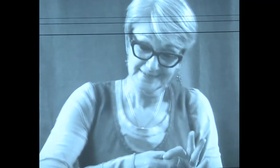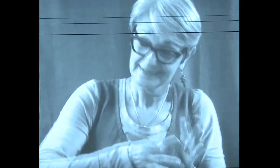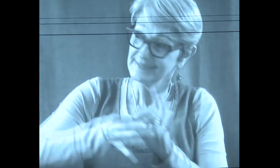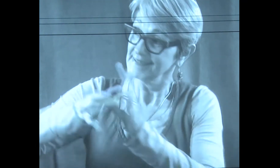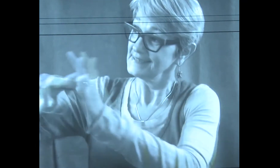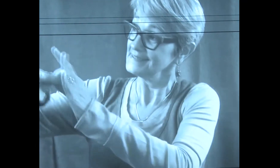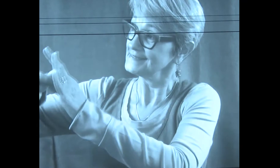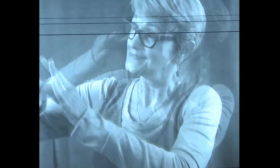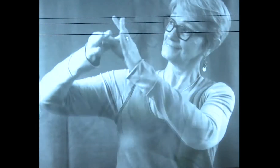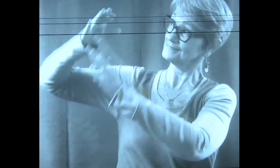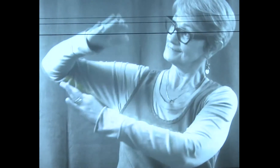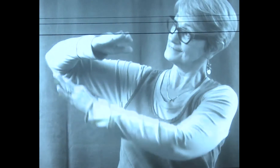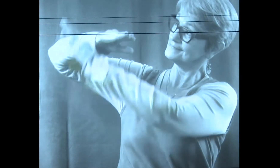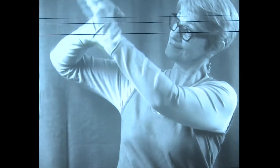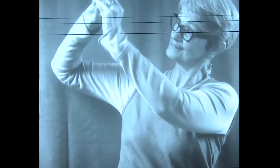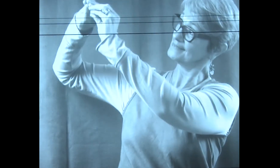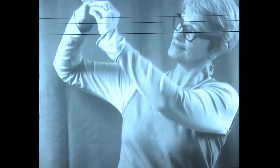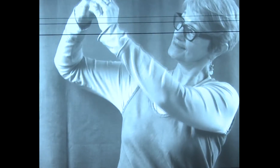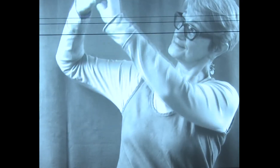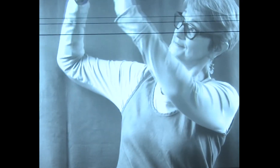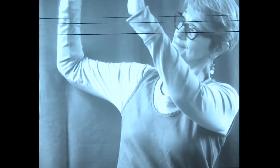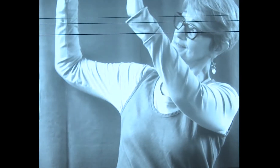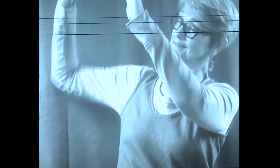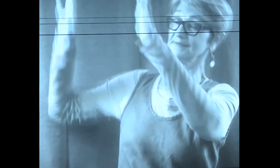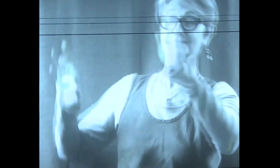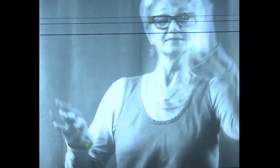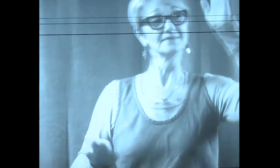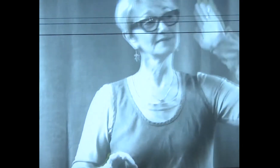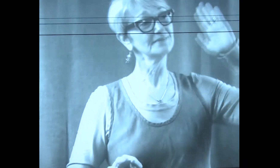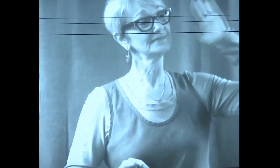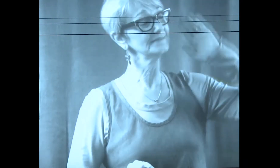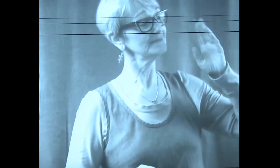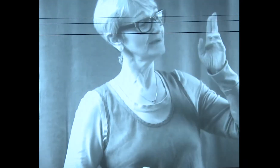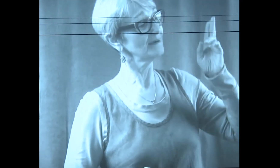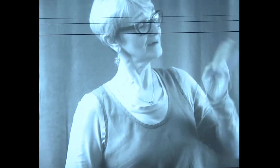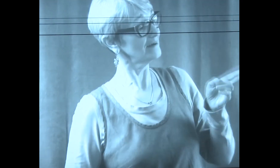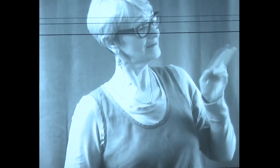about daybreak in old Hartford.